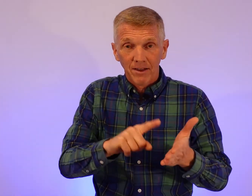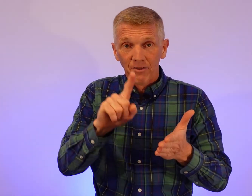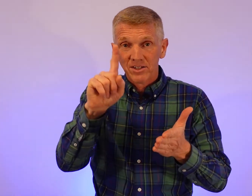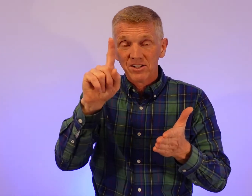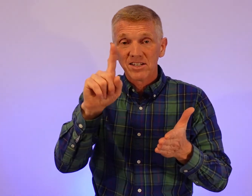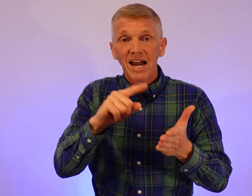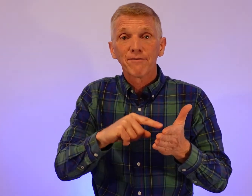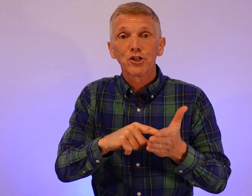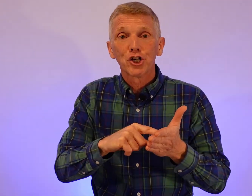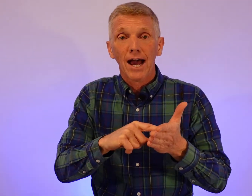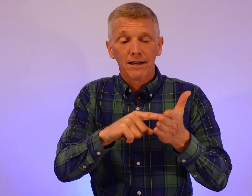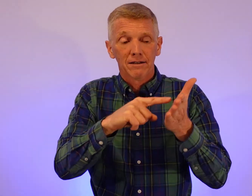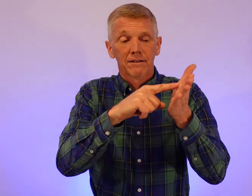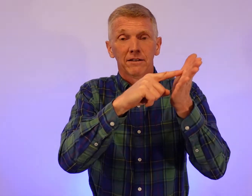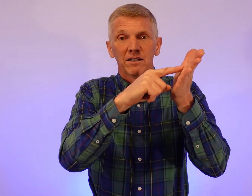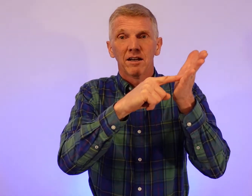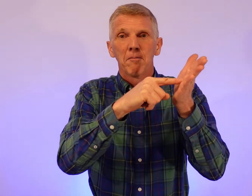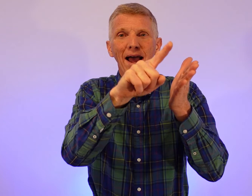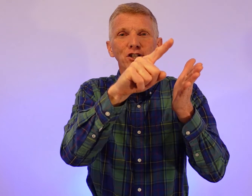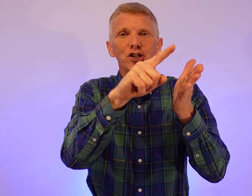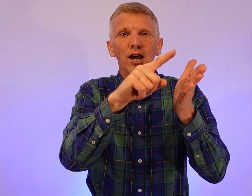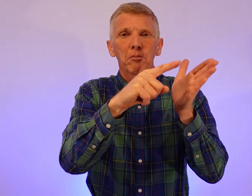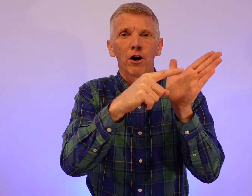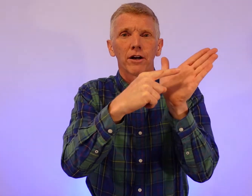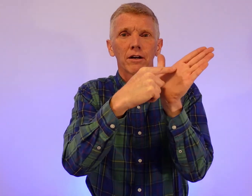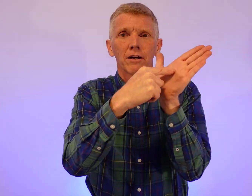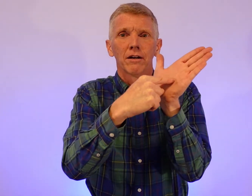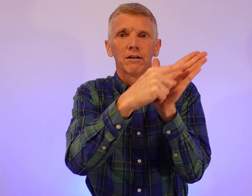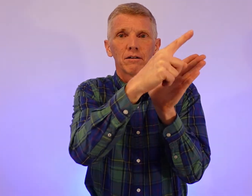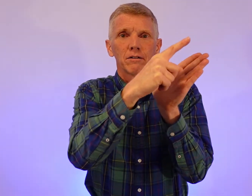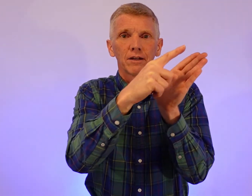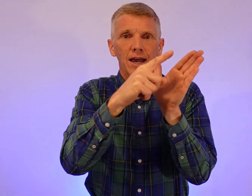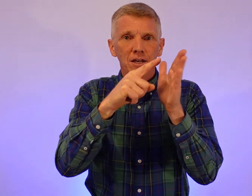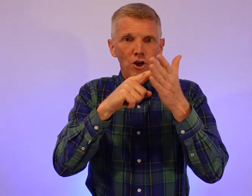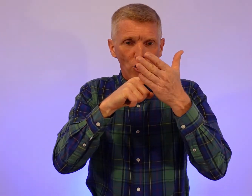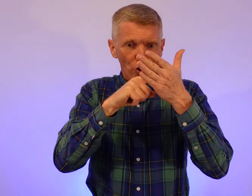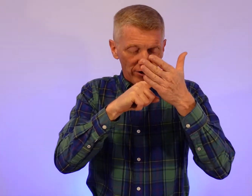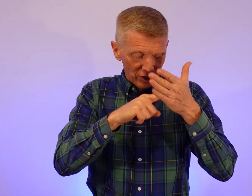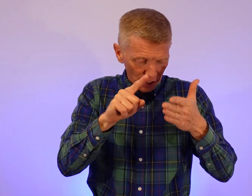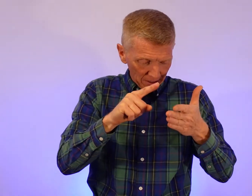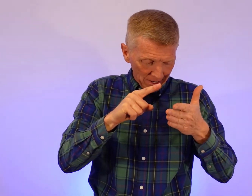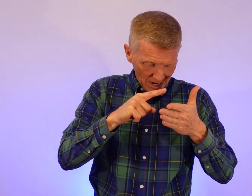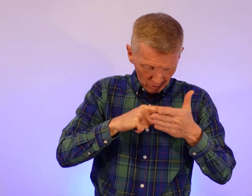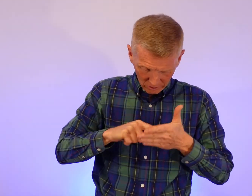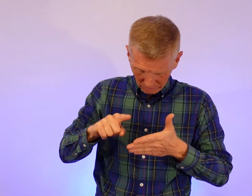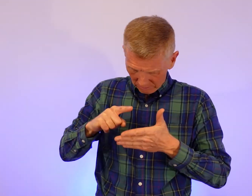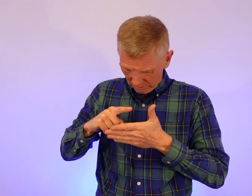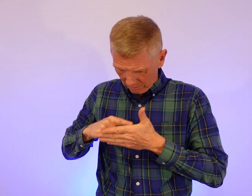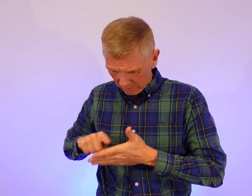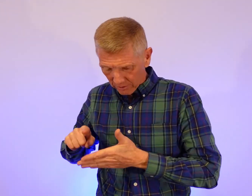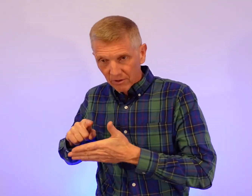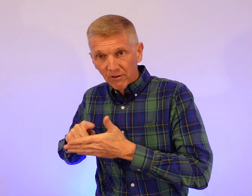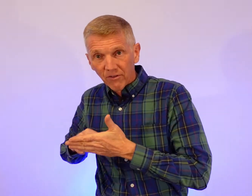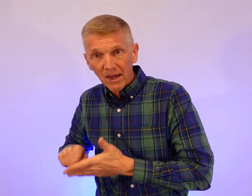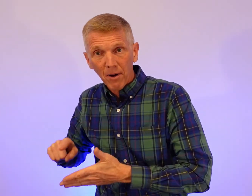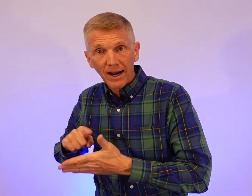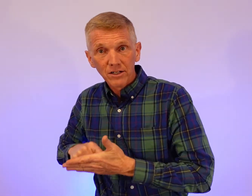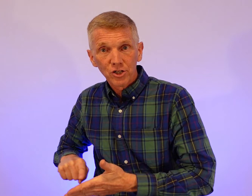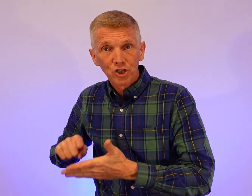this is the sign for check. Imagine a check mark. Okay? They're going to check me out. They might check